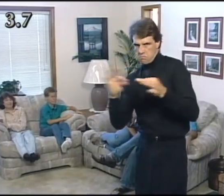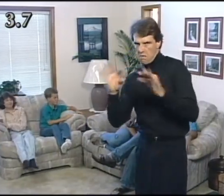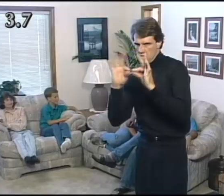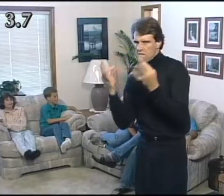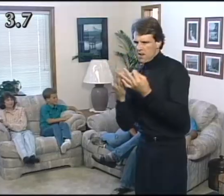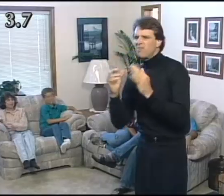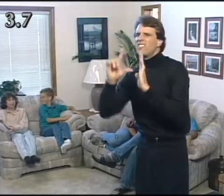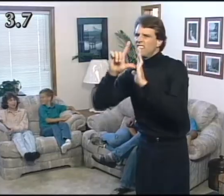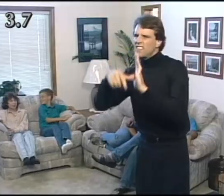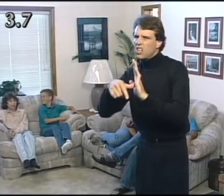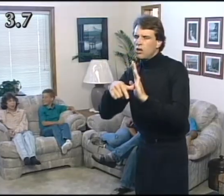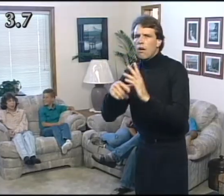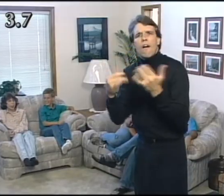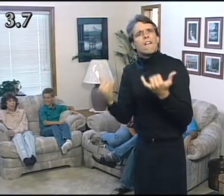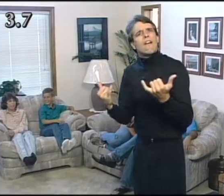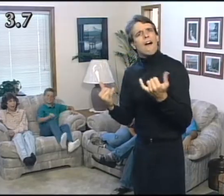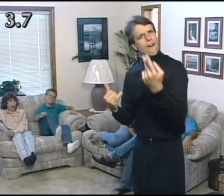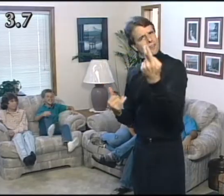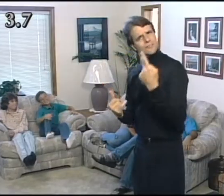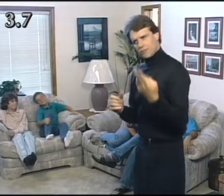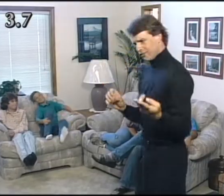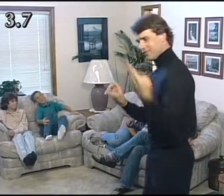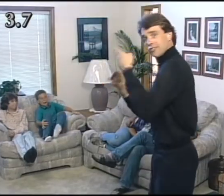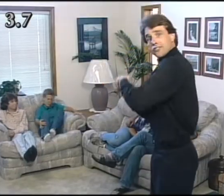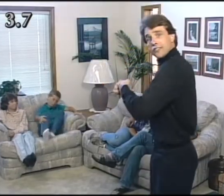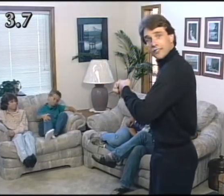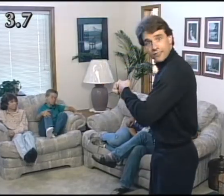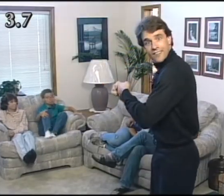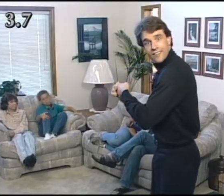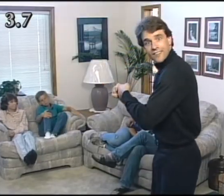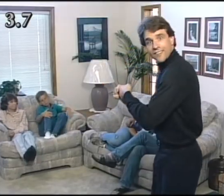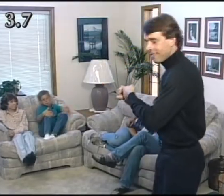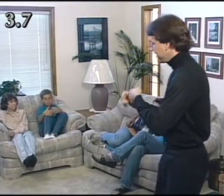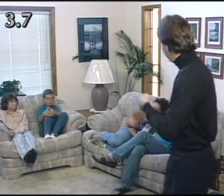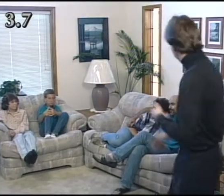I'll explain a little more about that later, but for now, let's join them.